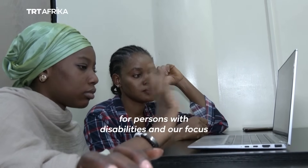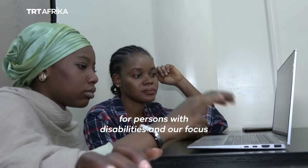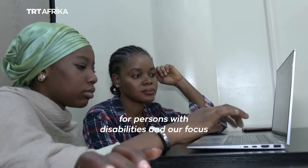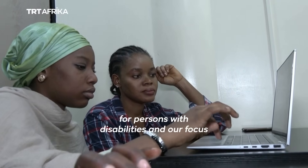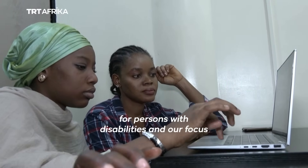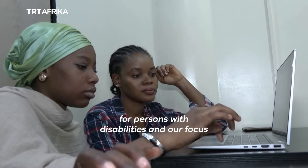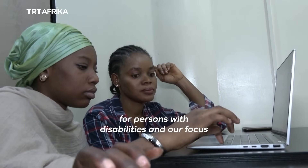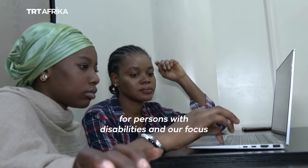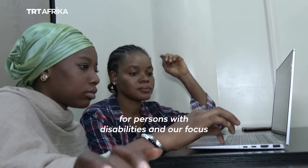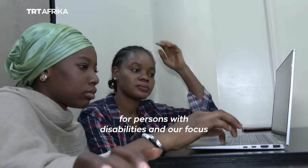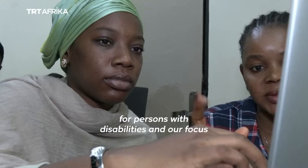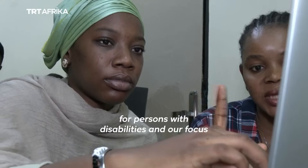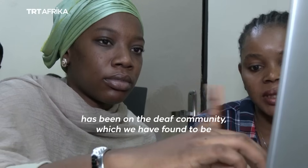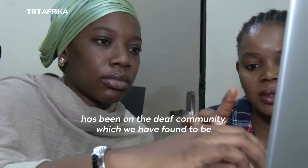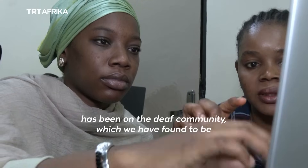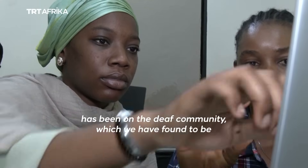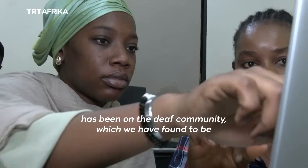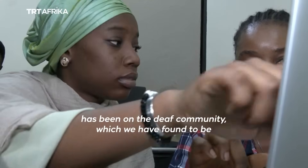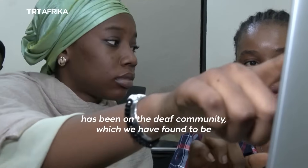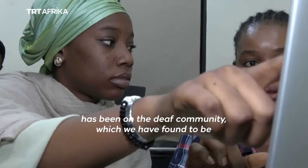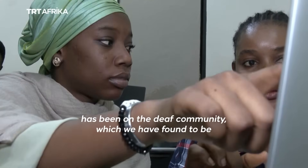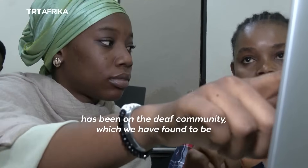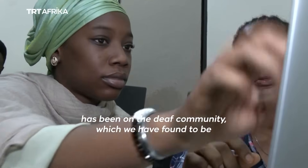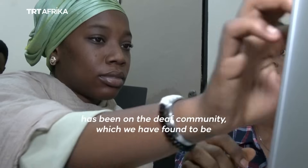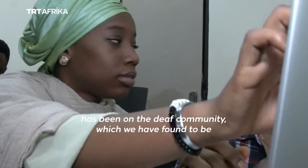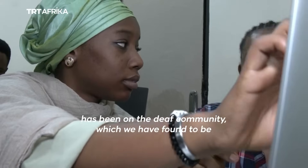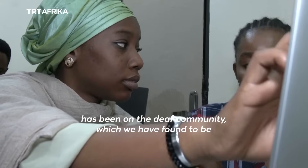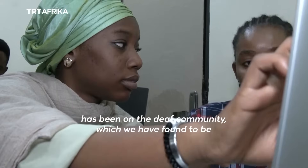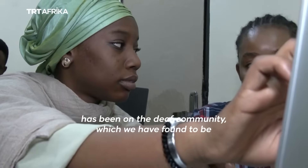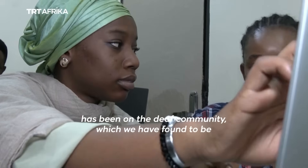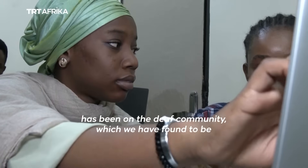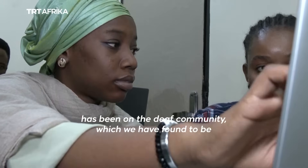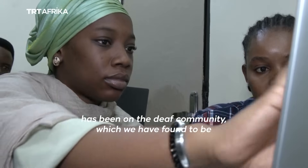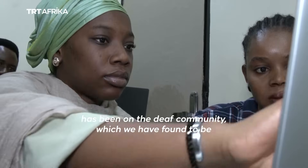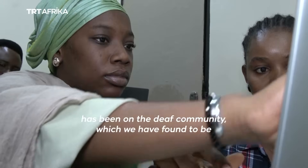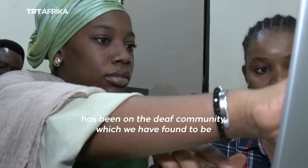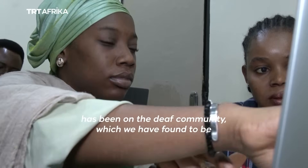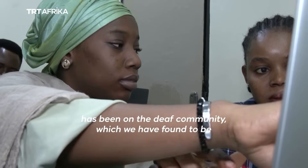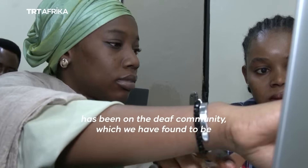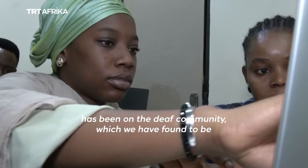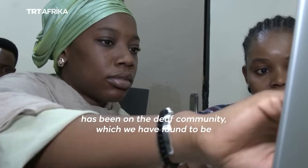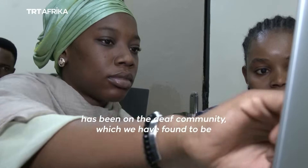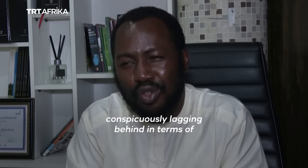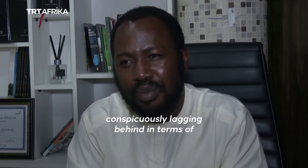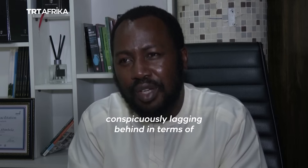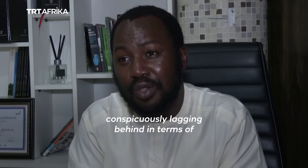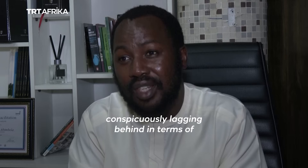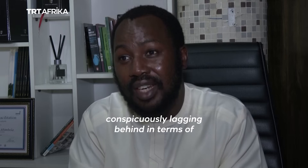with persons with disabilities, and our focus has been on the deaf community, which we have found to be conspicuously